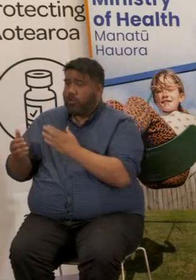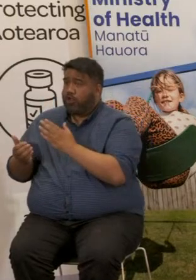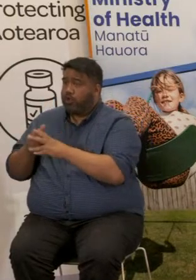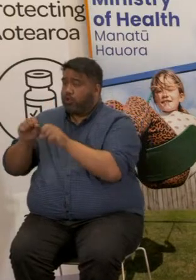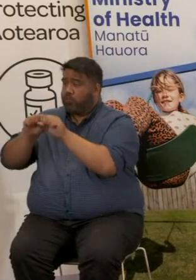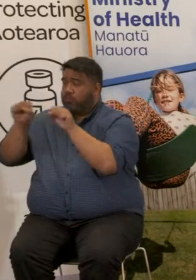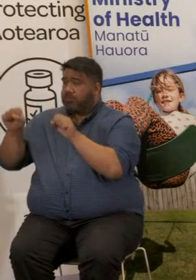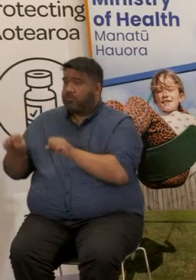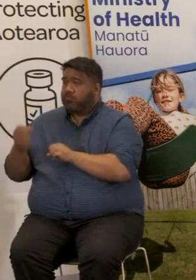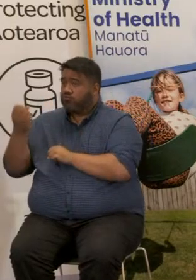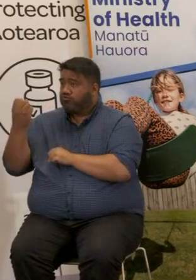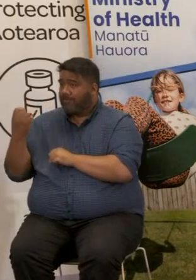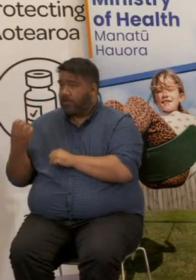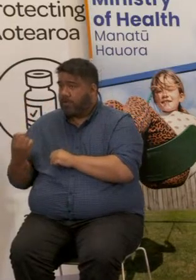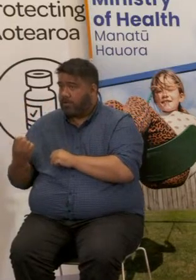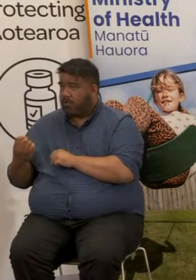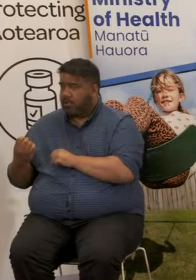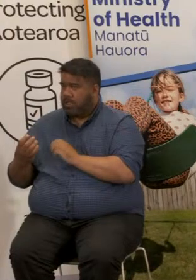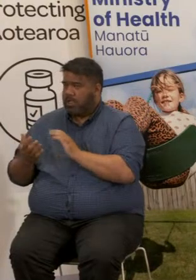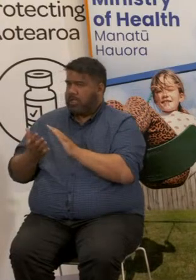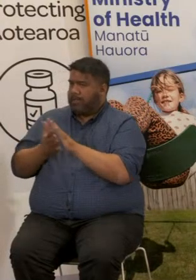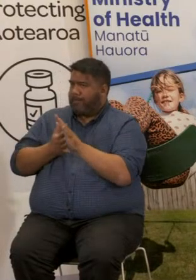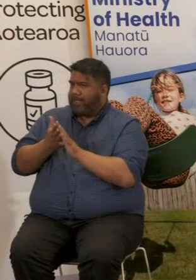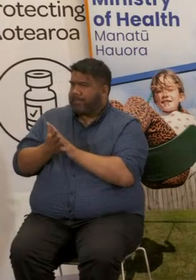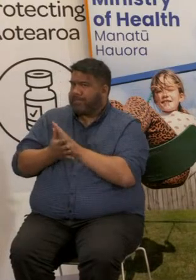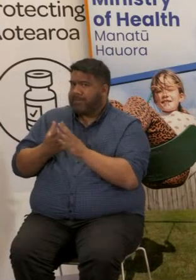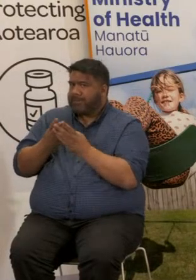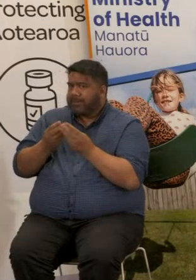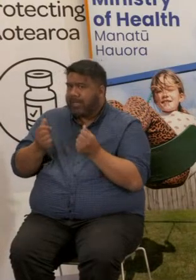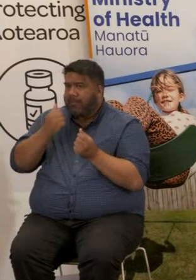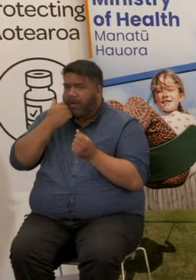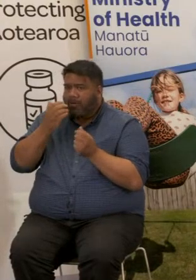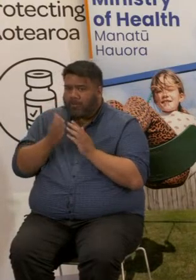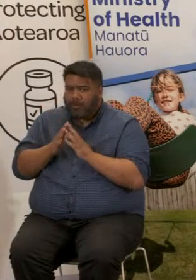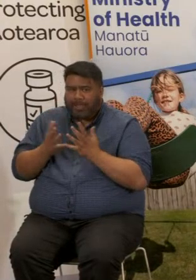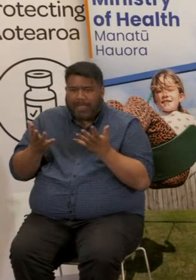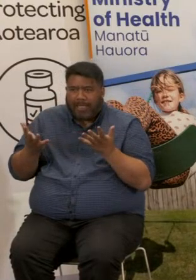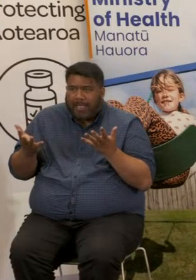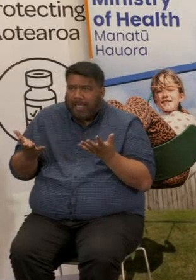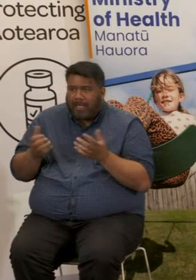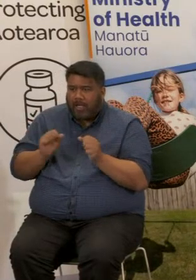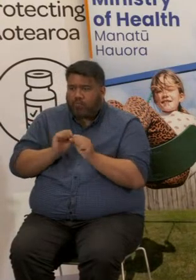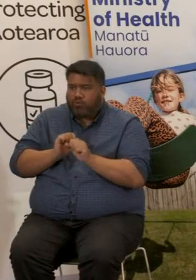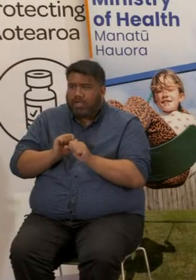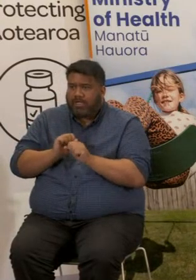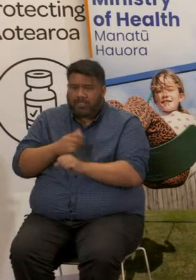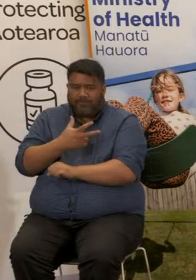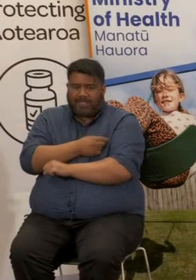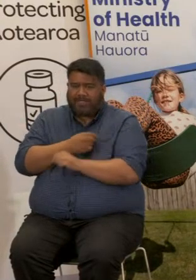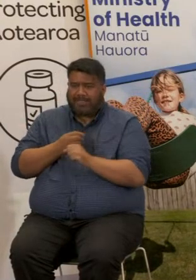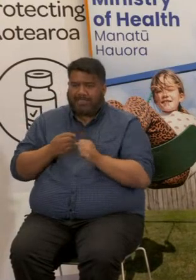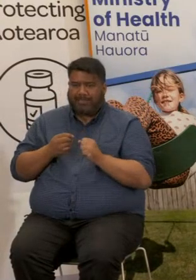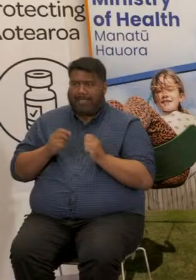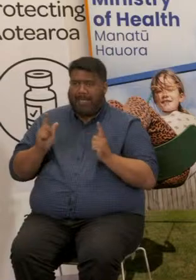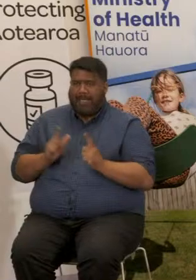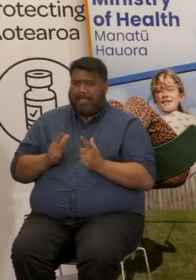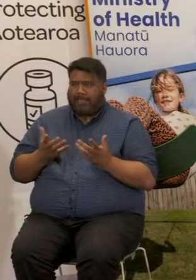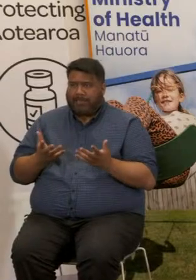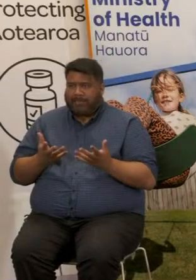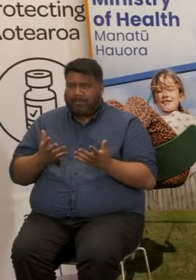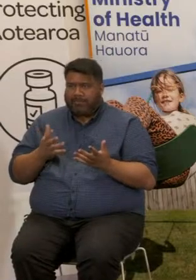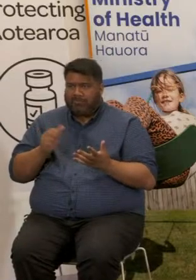that consistent coverage, and in some Māori communities they're not going to have that protection of the vaccination. But actually